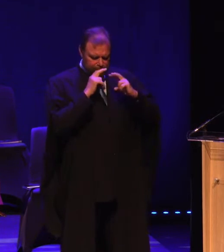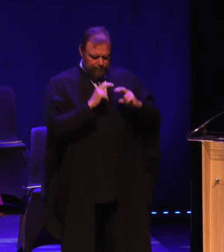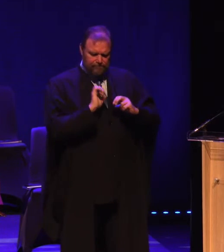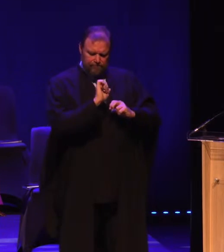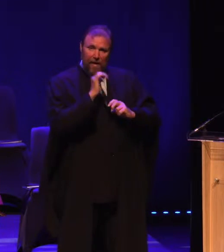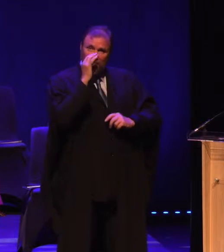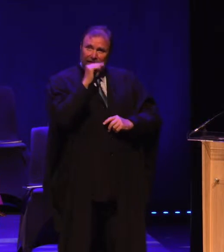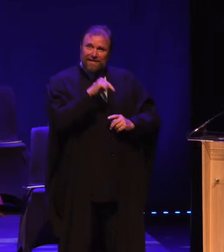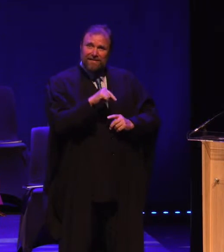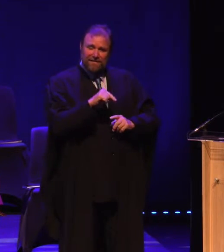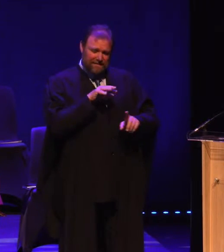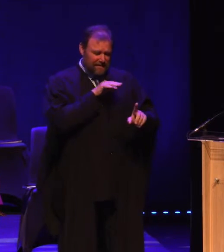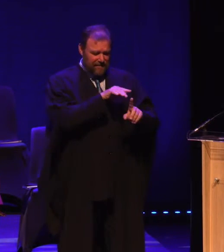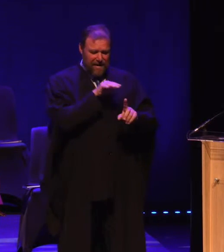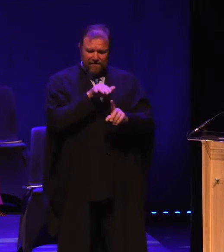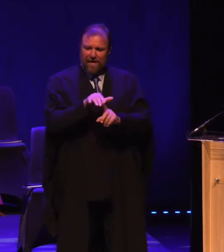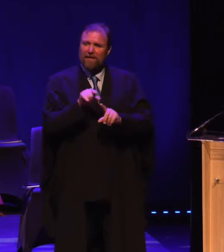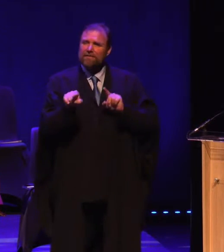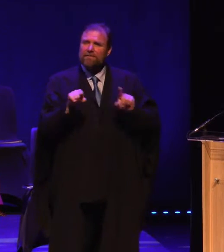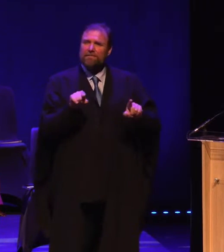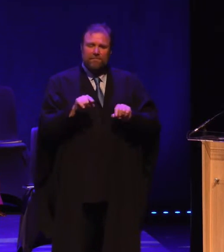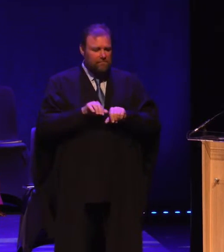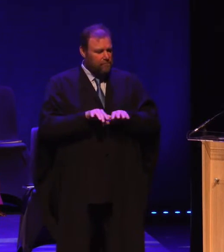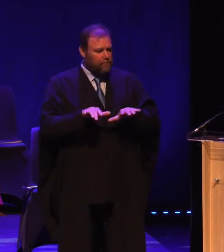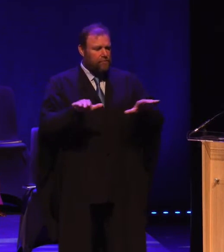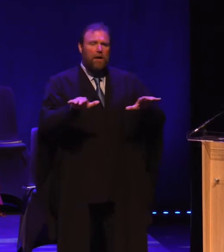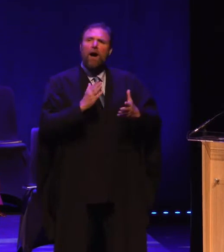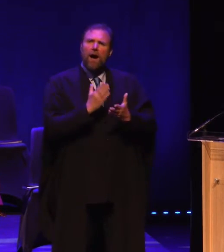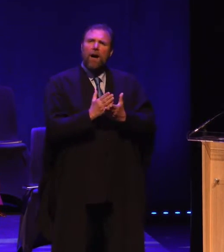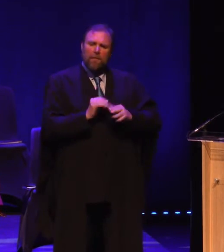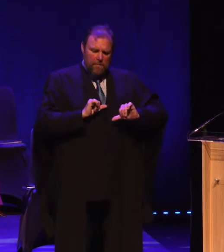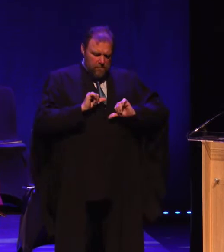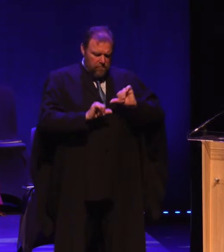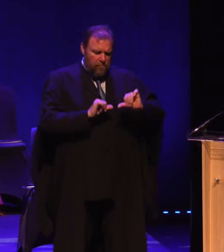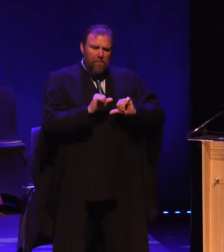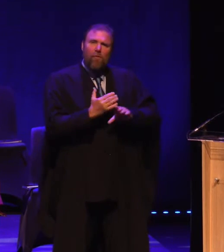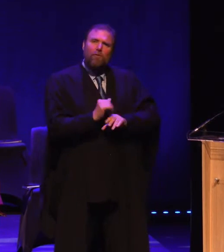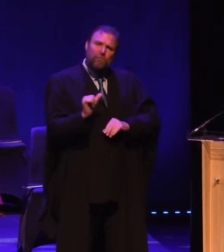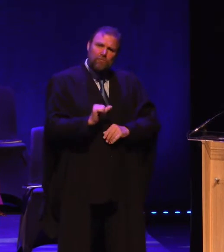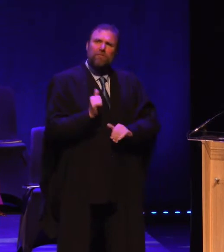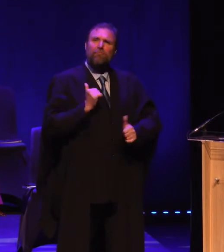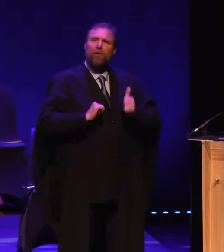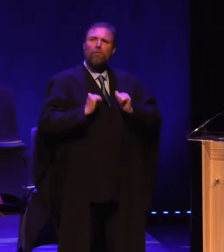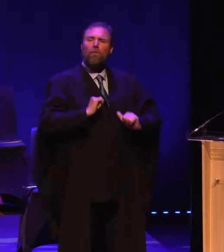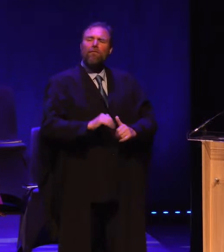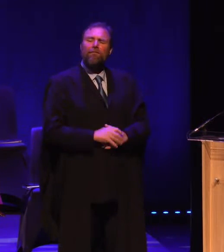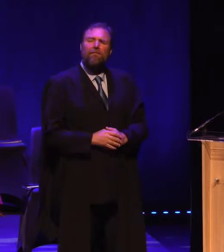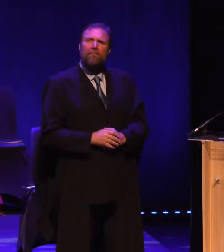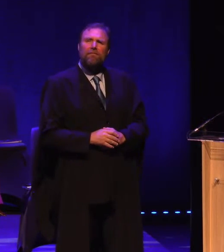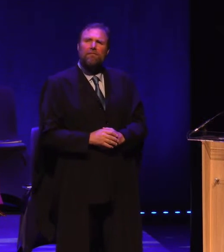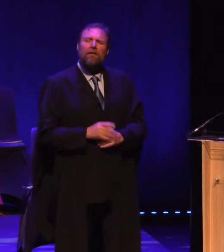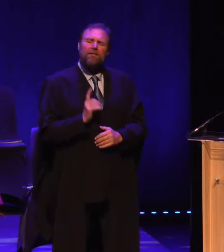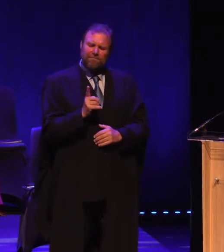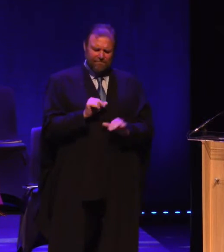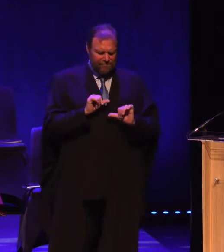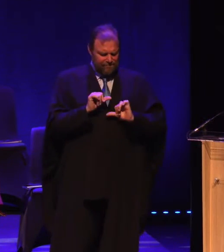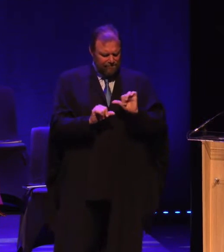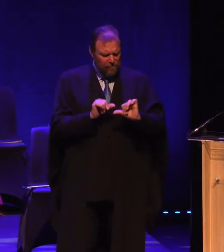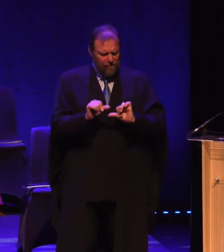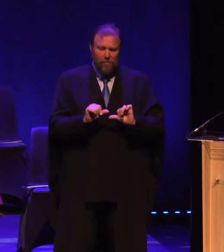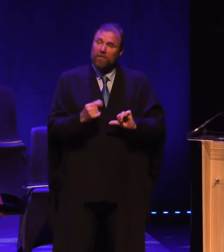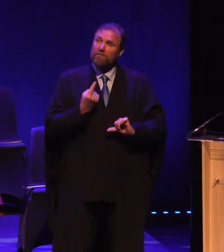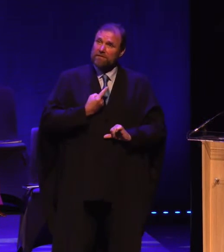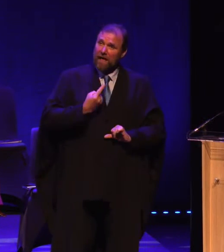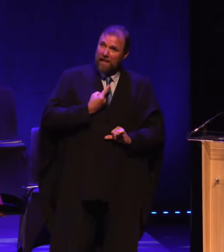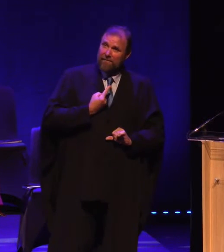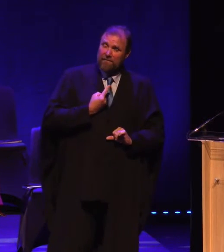had for worker wellbeing on UK policing, are a programme of work that she should be immensely proud of. It is a programme of work that I and